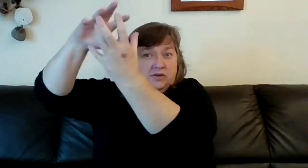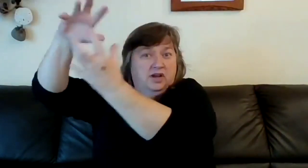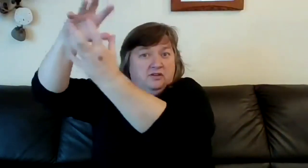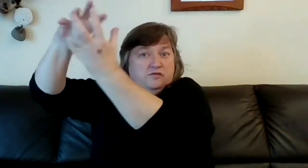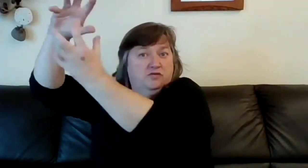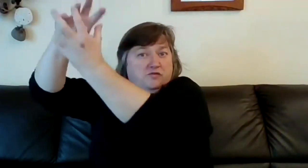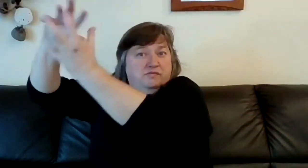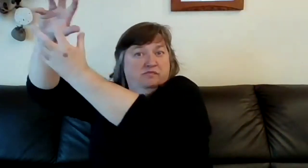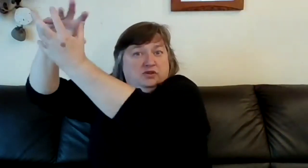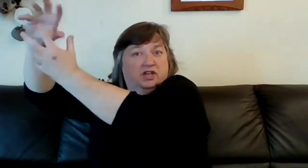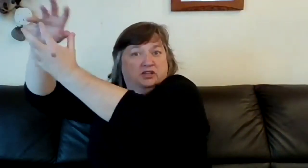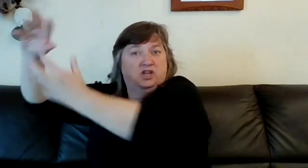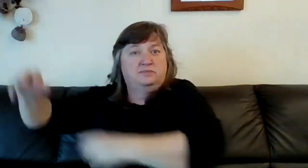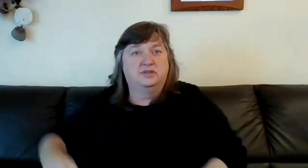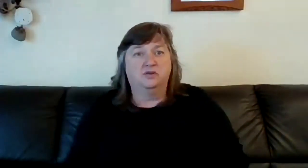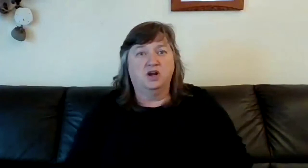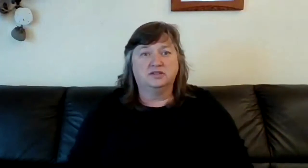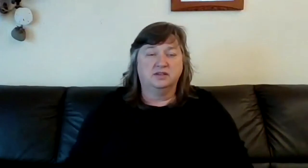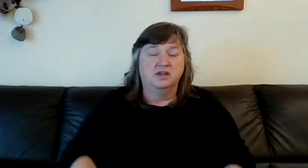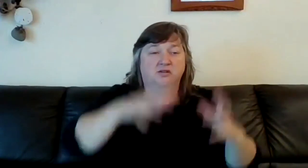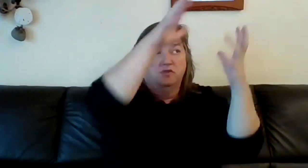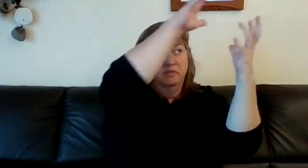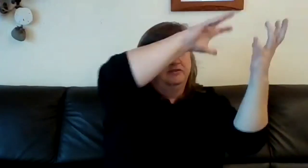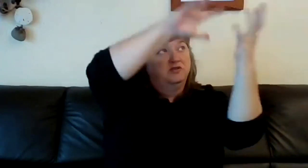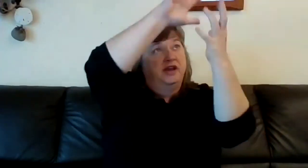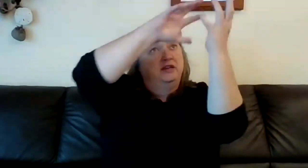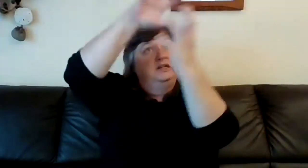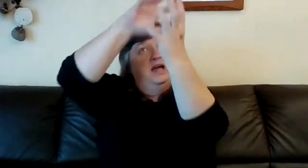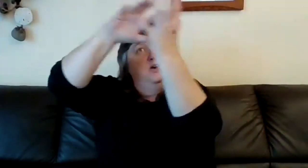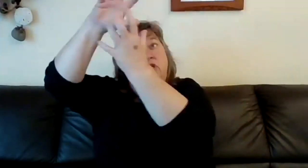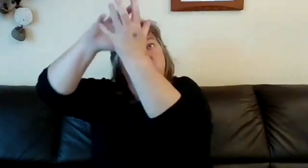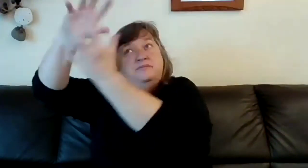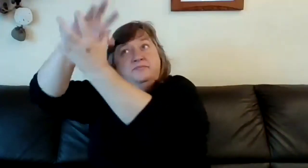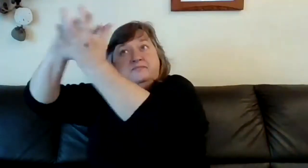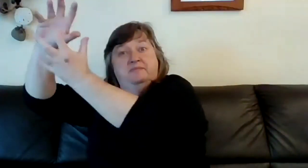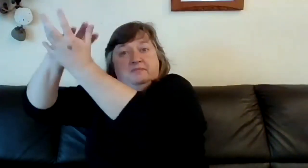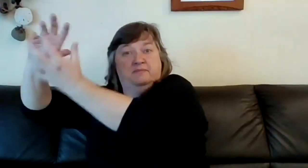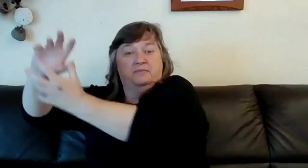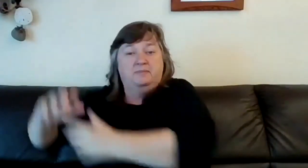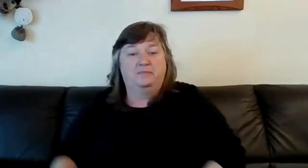kind of multi-shapes across from left to right. Cloudy.